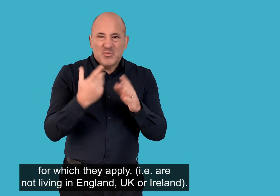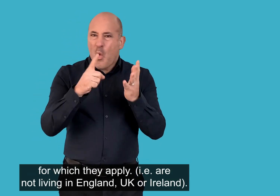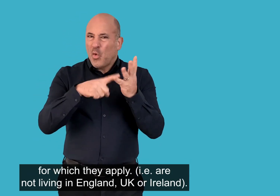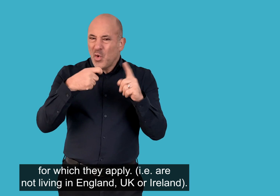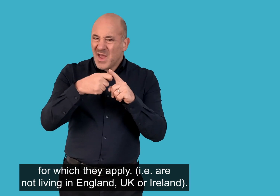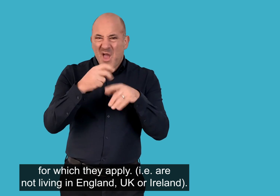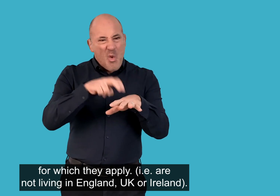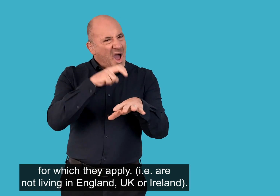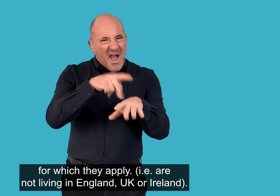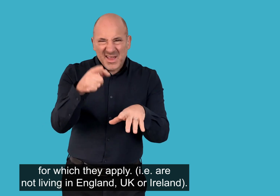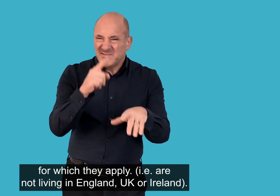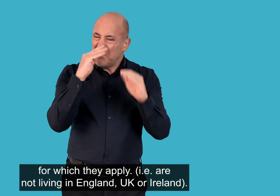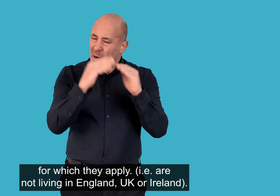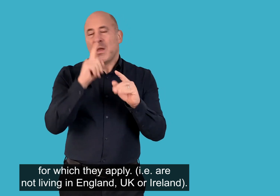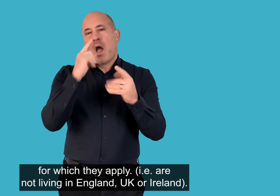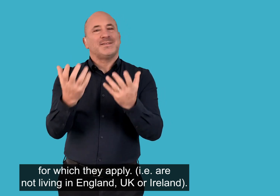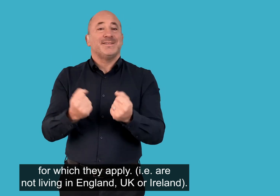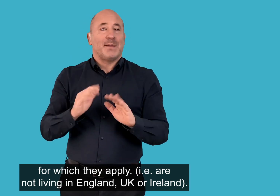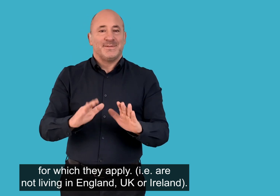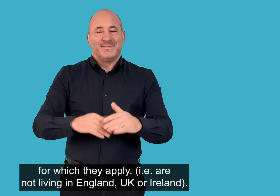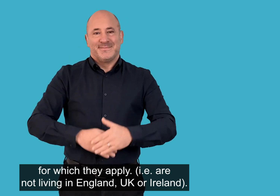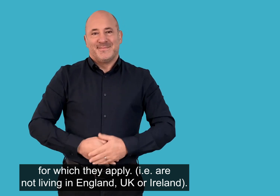England, UK or Ireland.